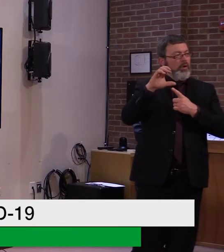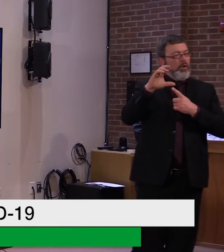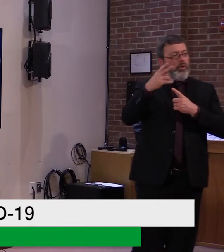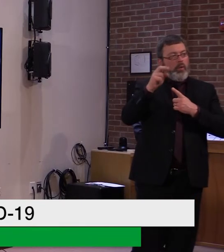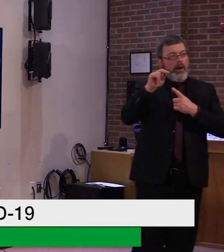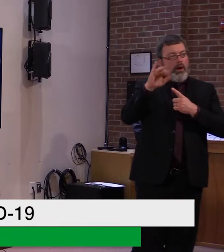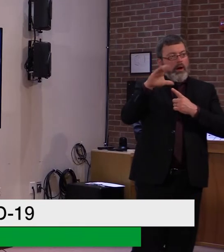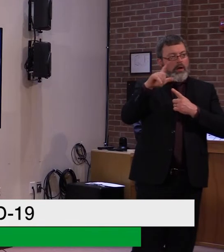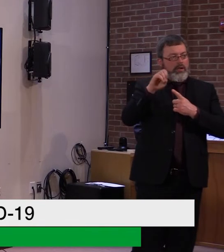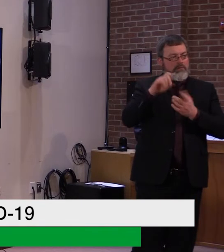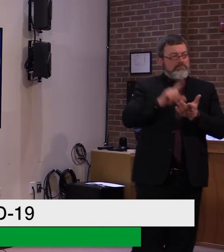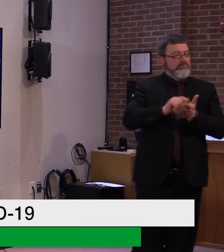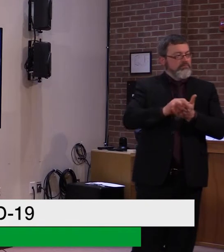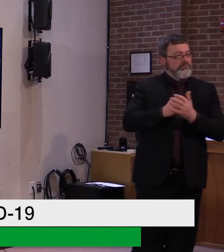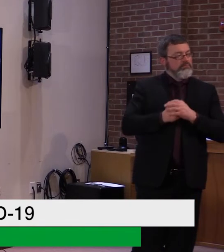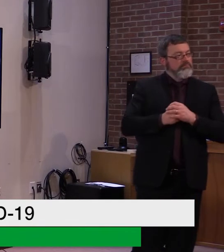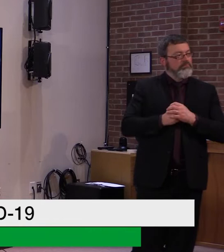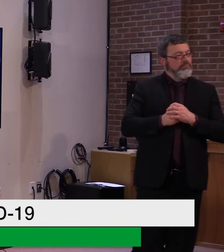chronicle